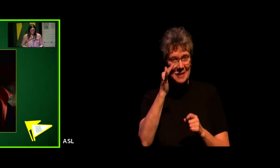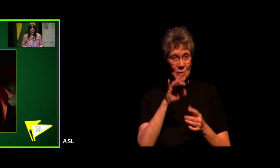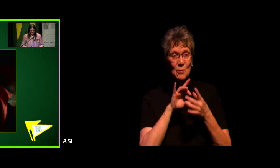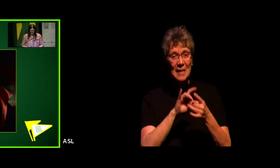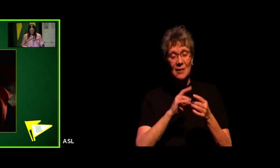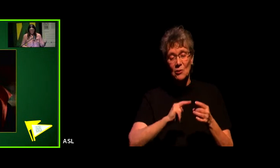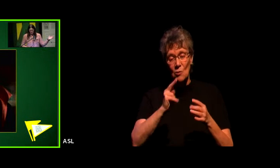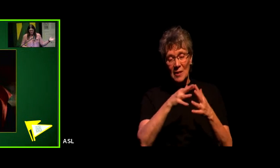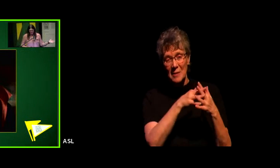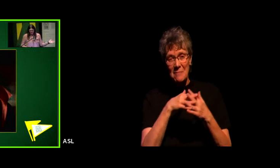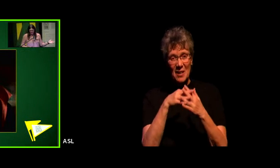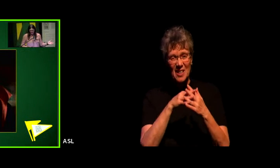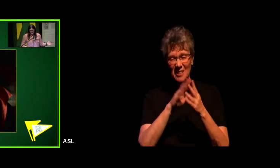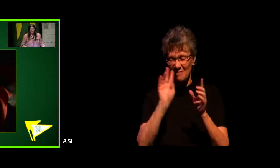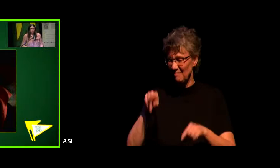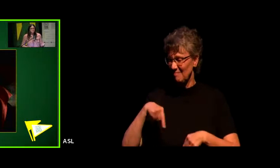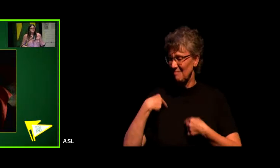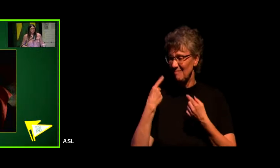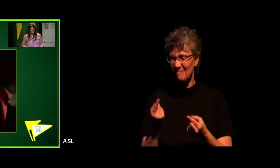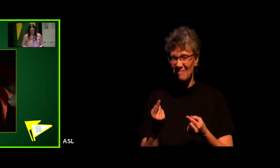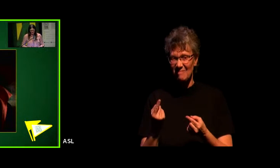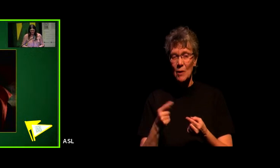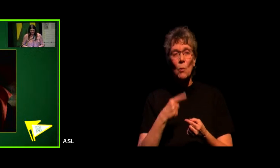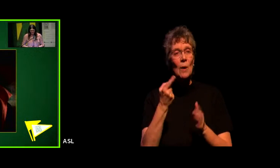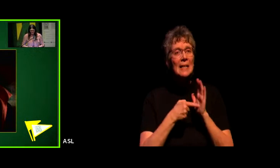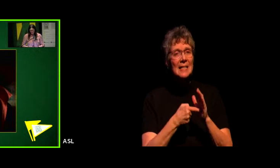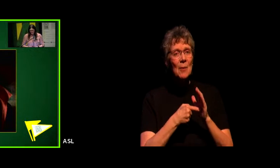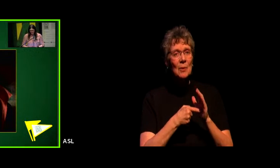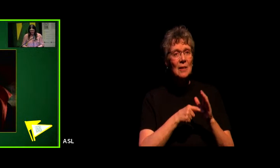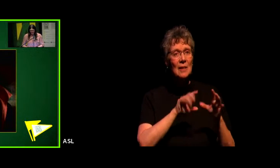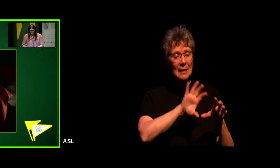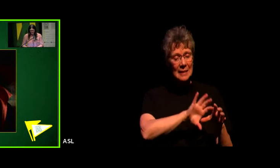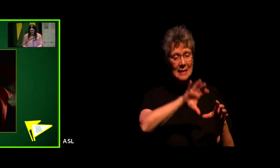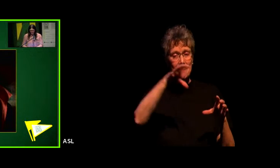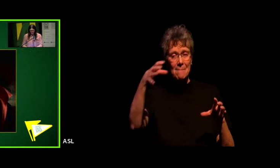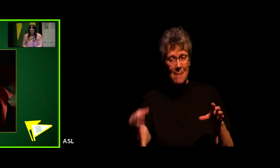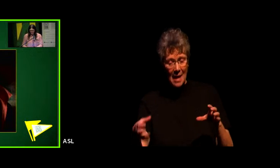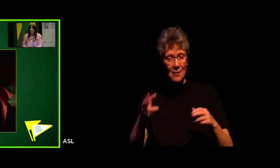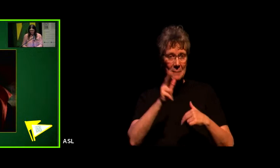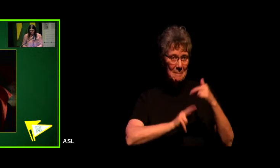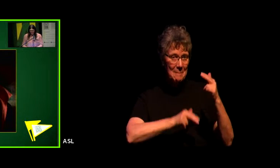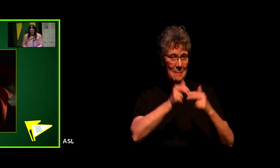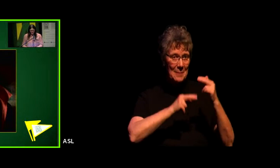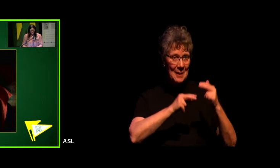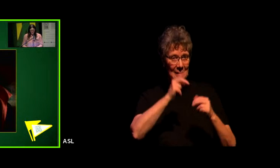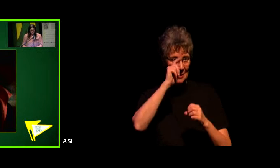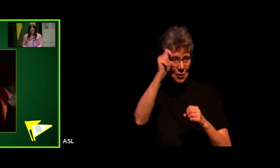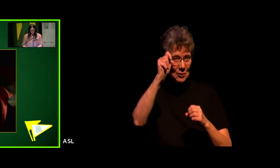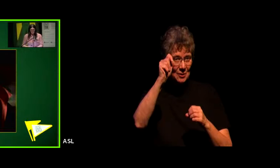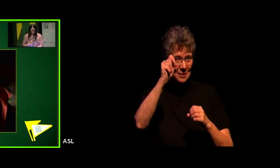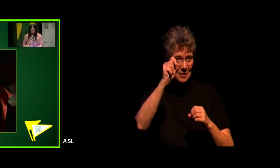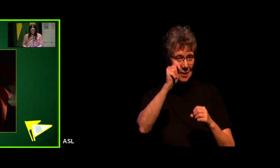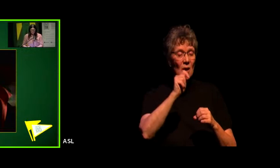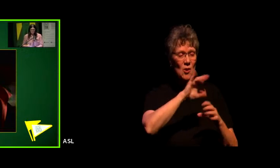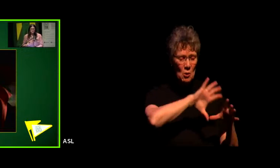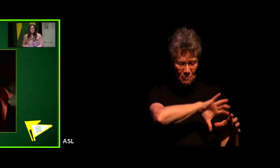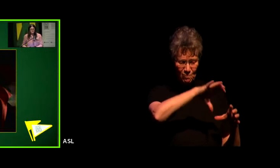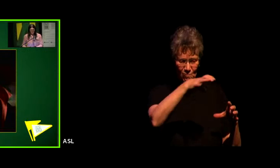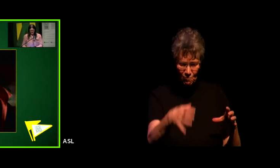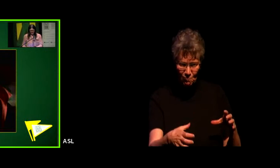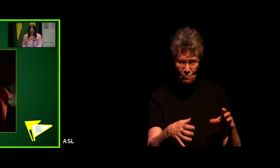long time. Mound builder theories are one such example. Mound builder theories refer to the large earthworks that First Nations peoples constructed